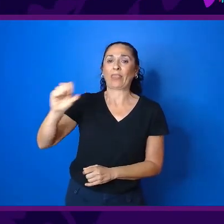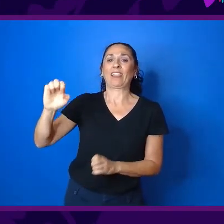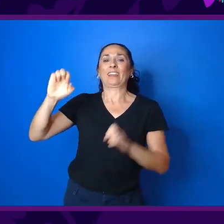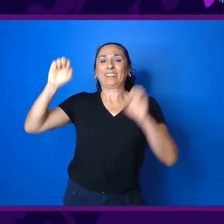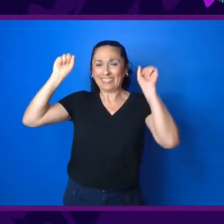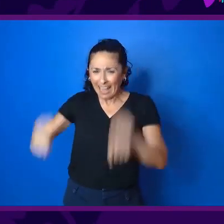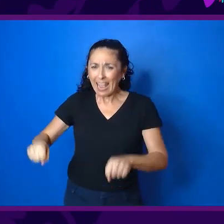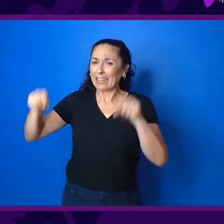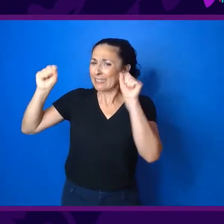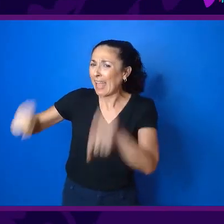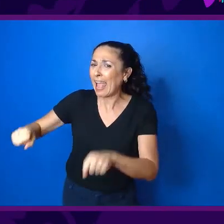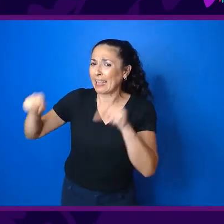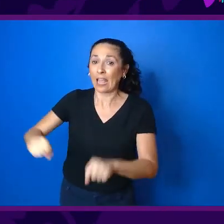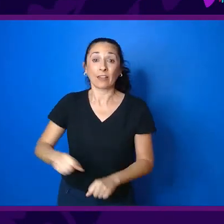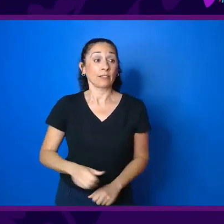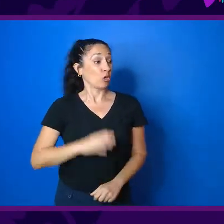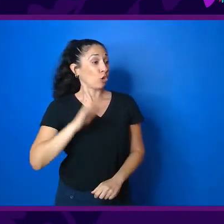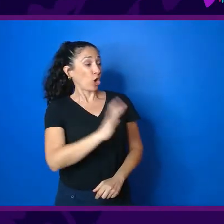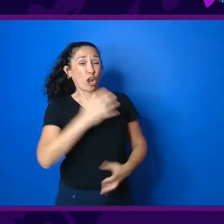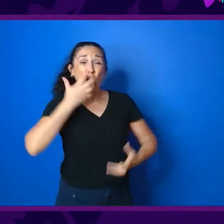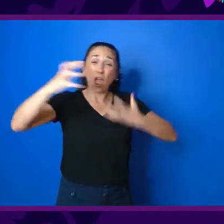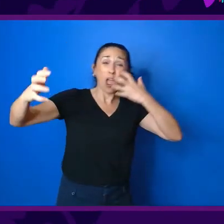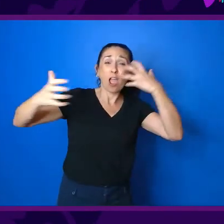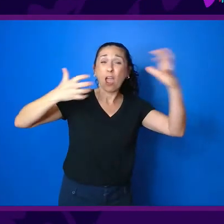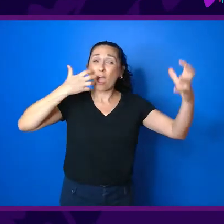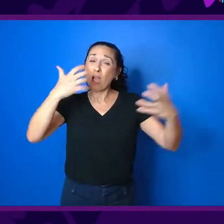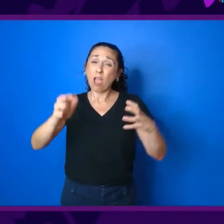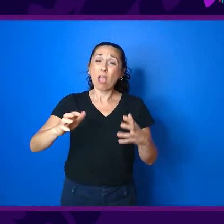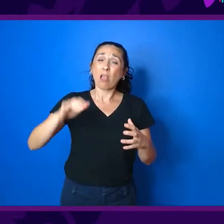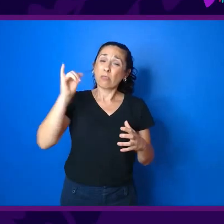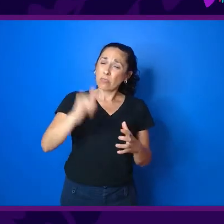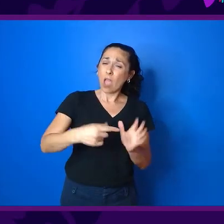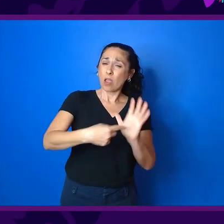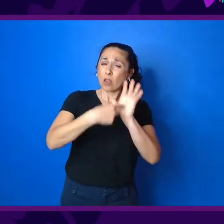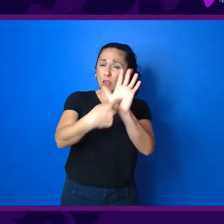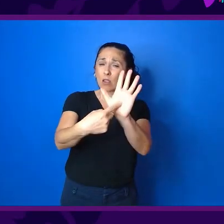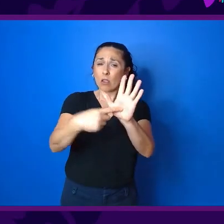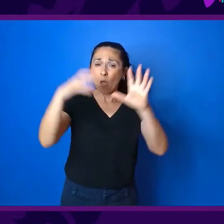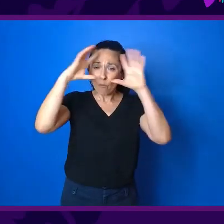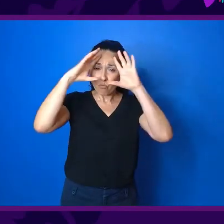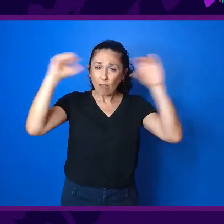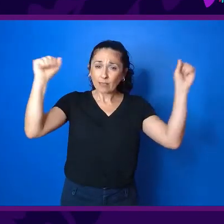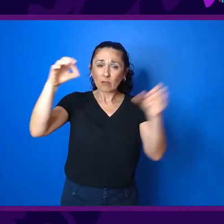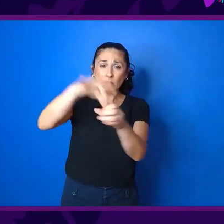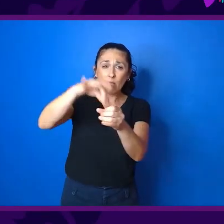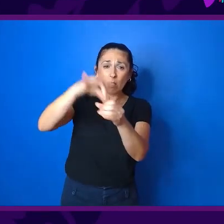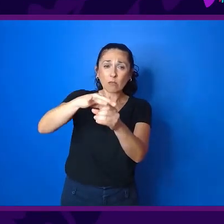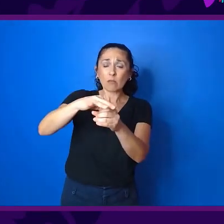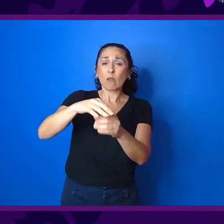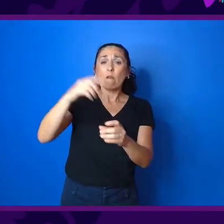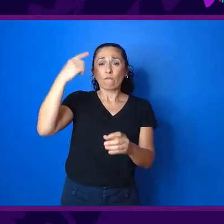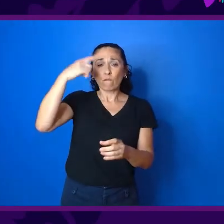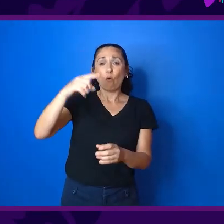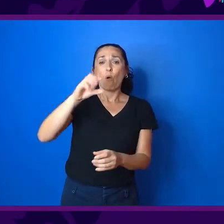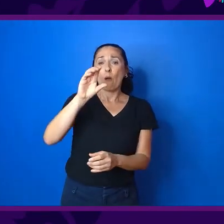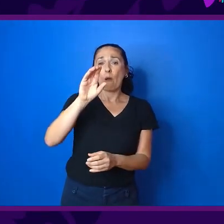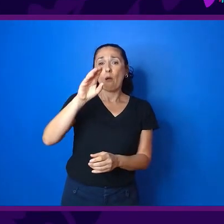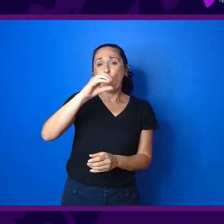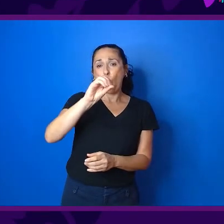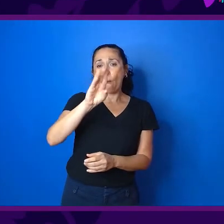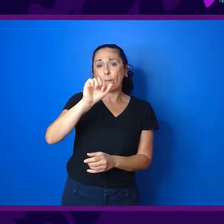Hers was the rallying cry that would later come to define the presidential campaign of candidate Barack Obama. Yes, we